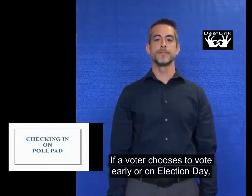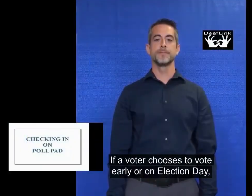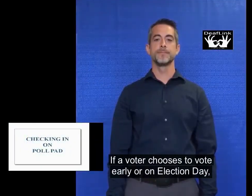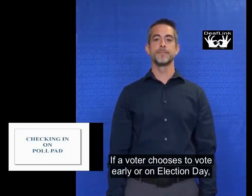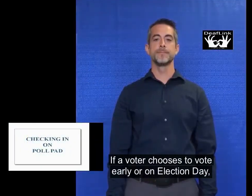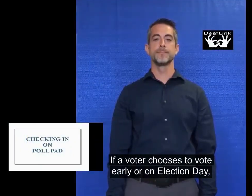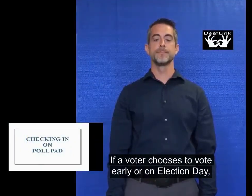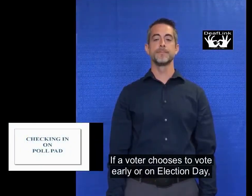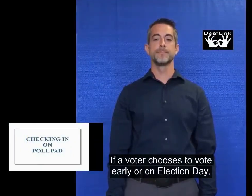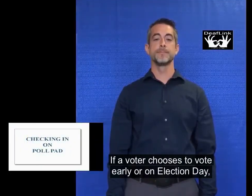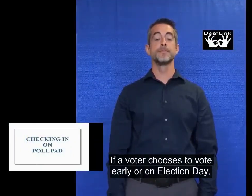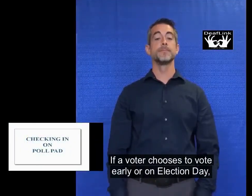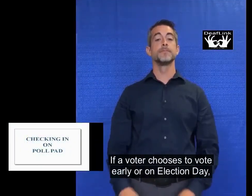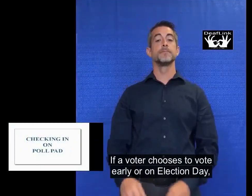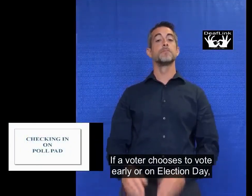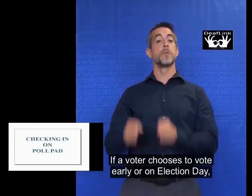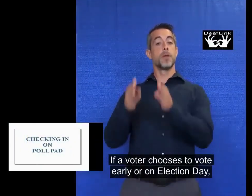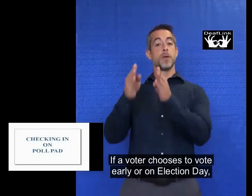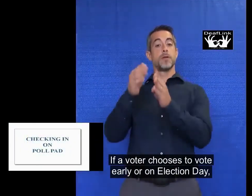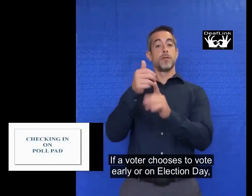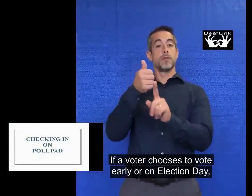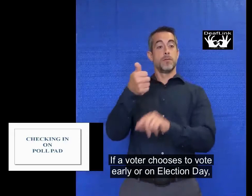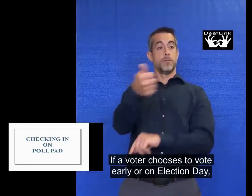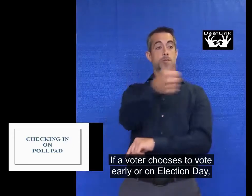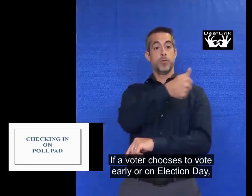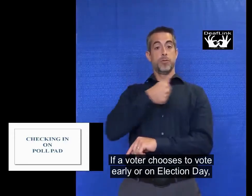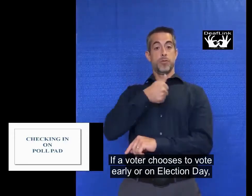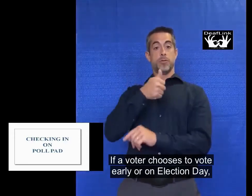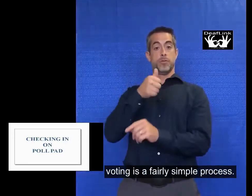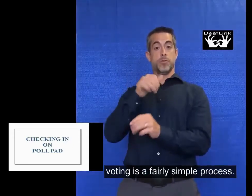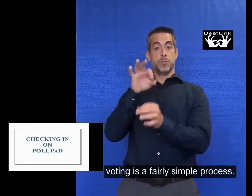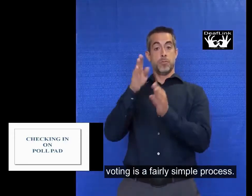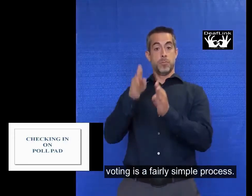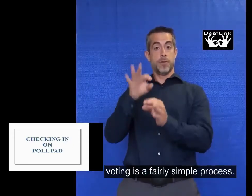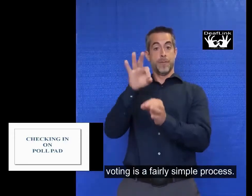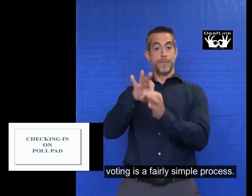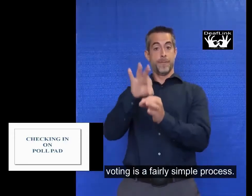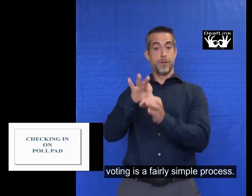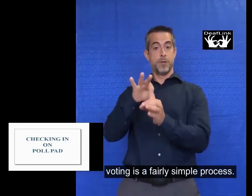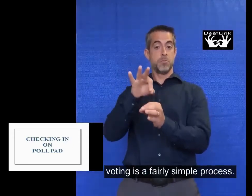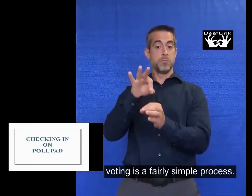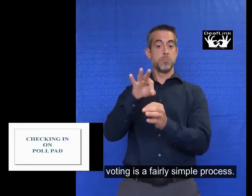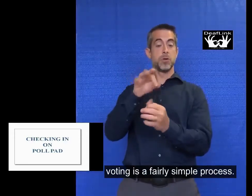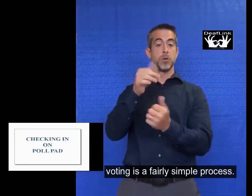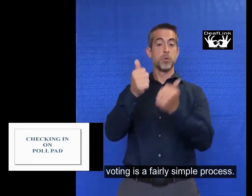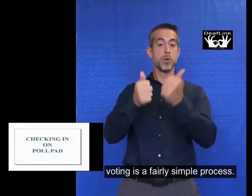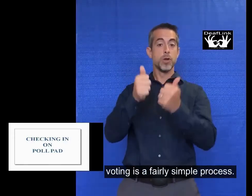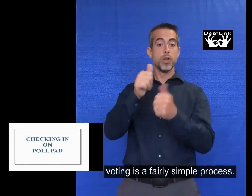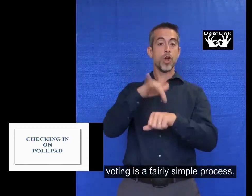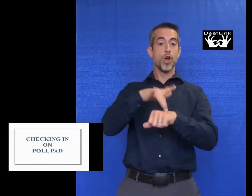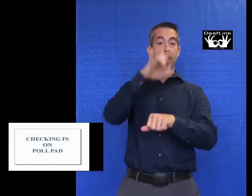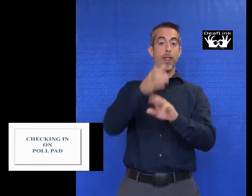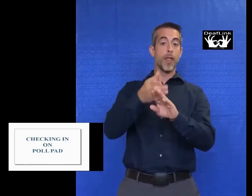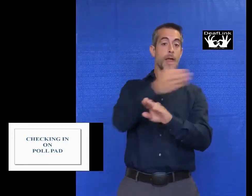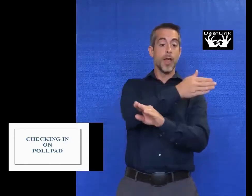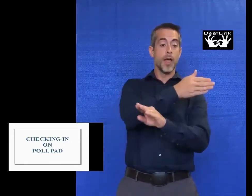If a voter chooses to vote early or on Election Day, voting is a fairly simple